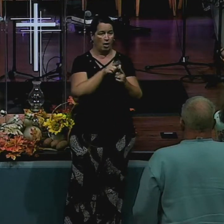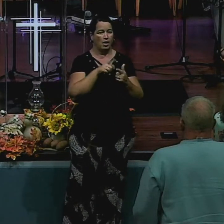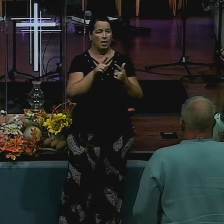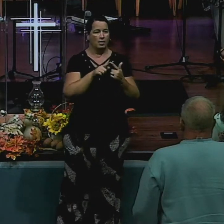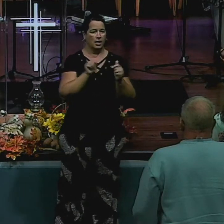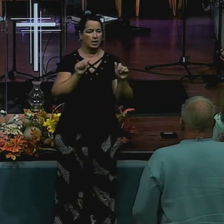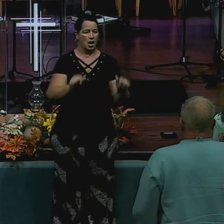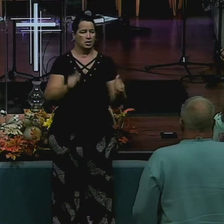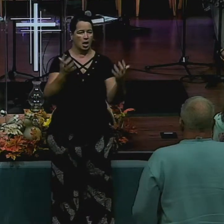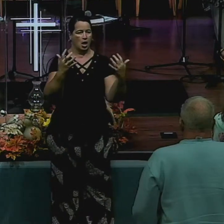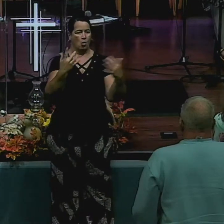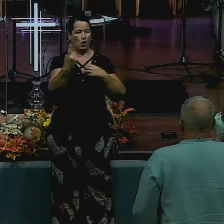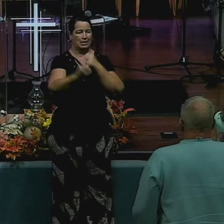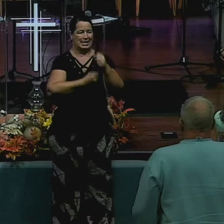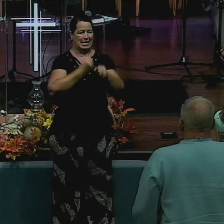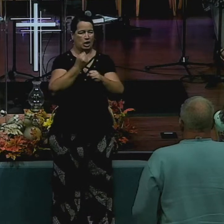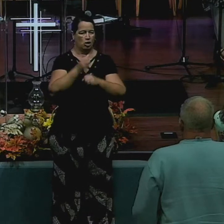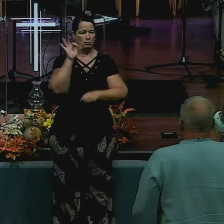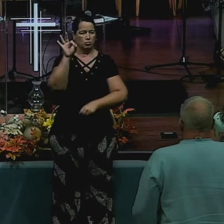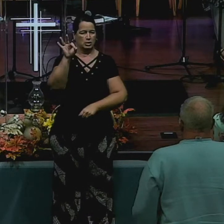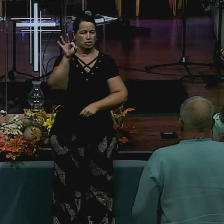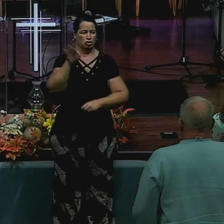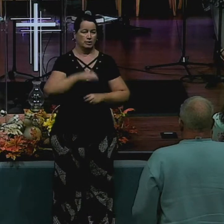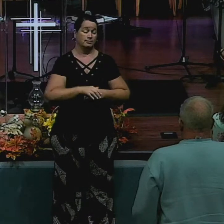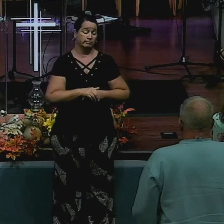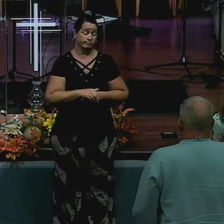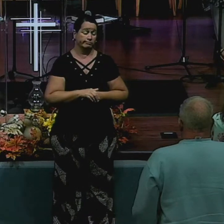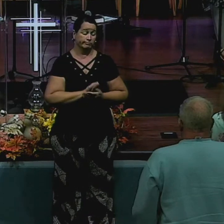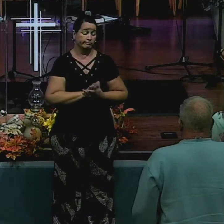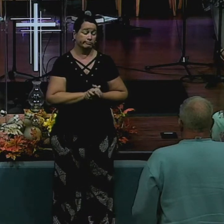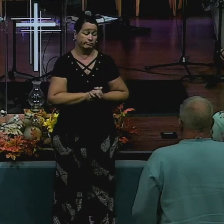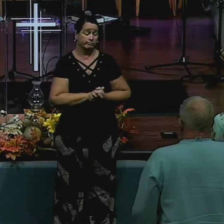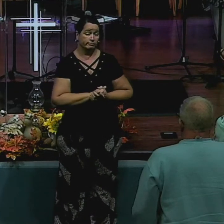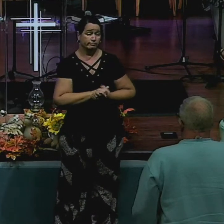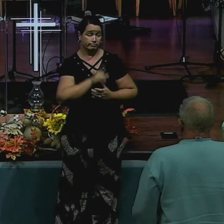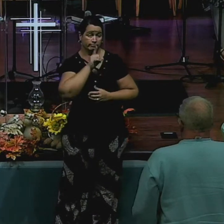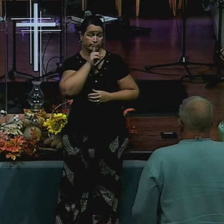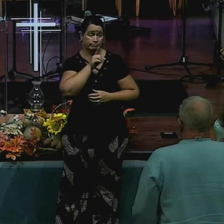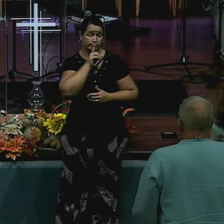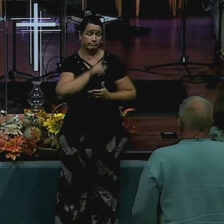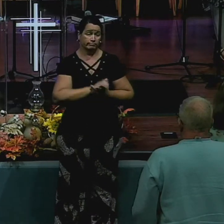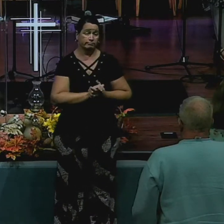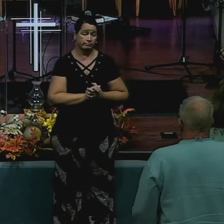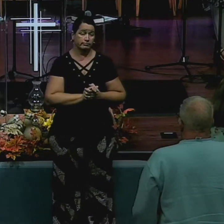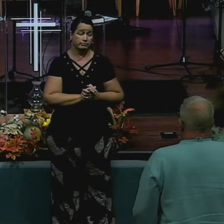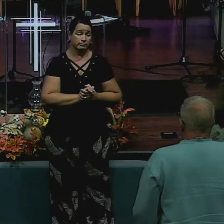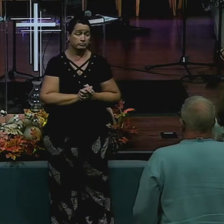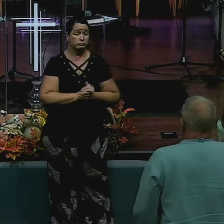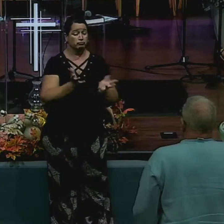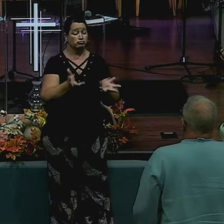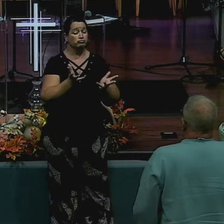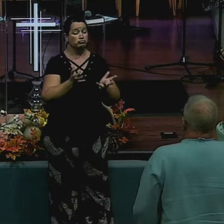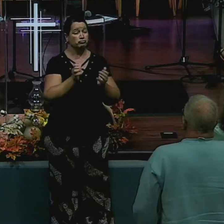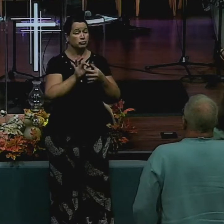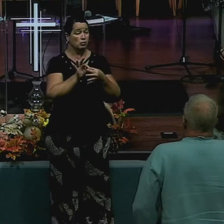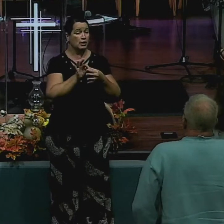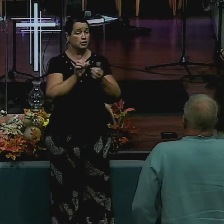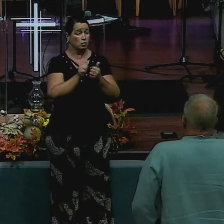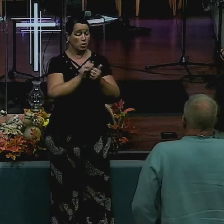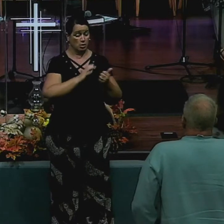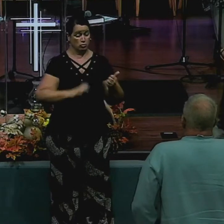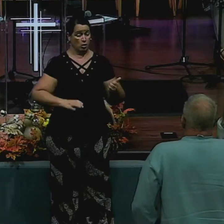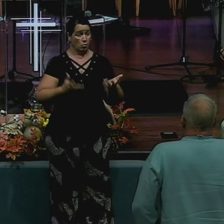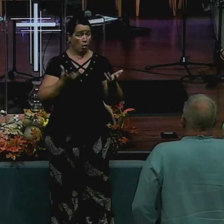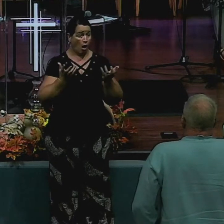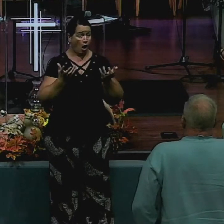I can in a year of preaching, a year of Sabbath, as he would say it. It's true. So if you'd like to talk about your relationship with Christ, I know the